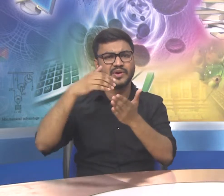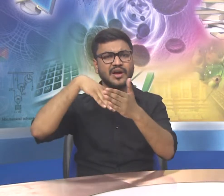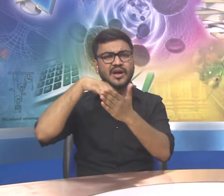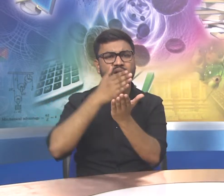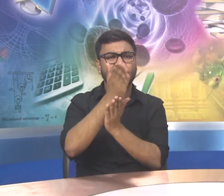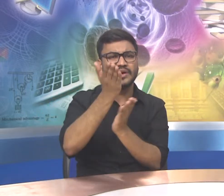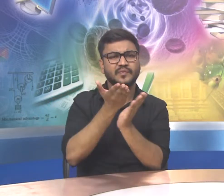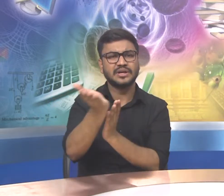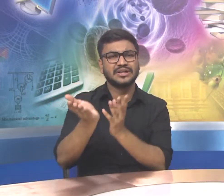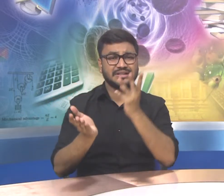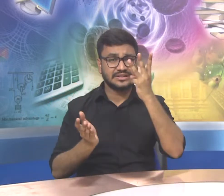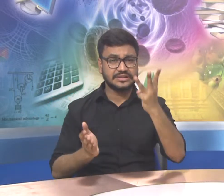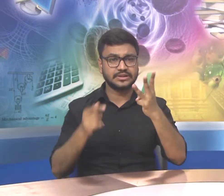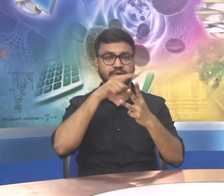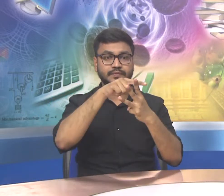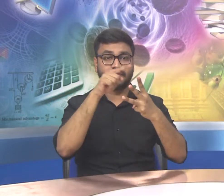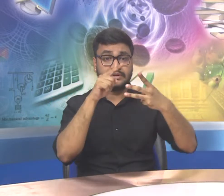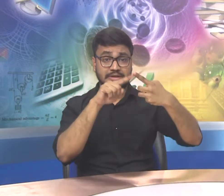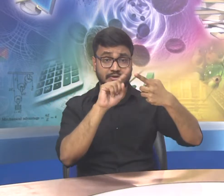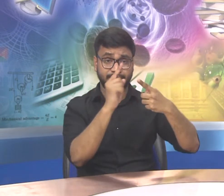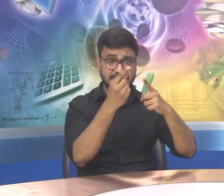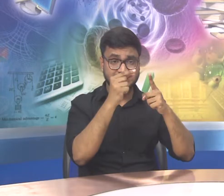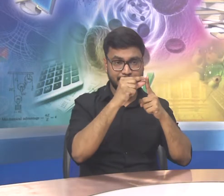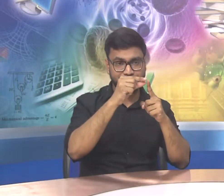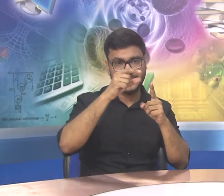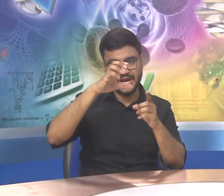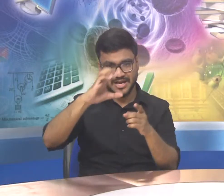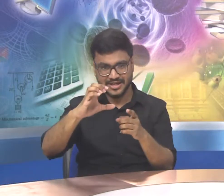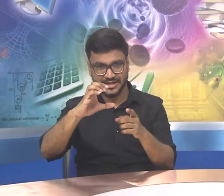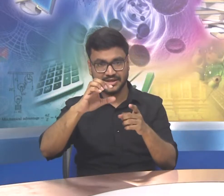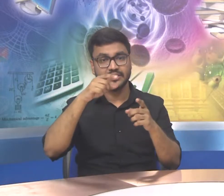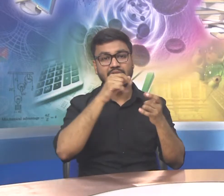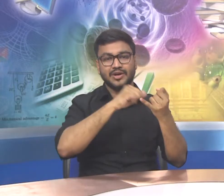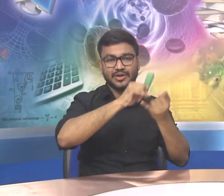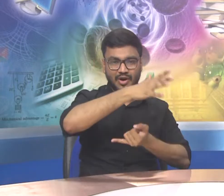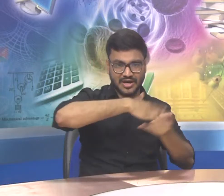Now we will look the types of cooperative banks.